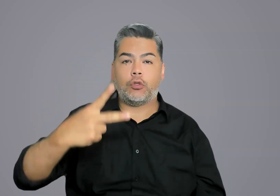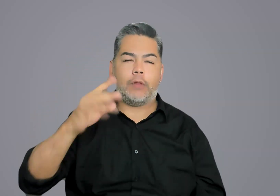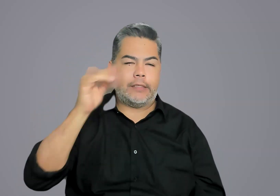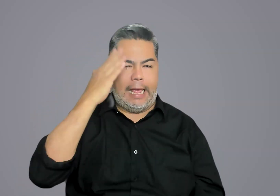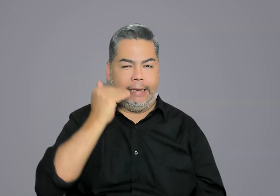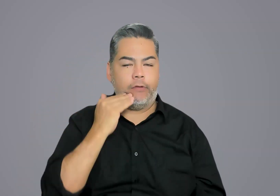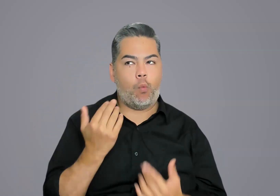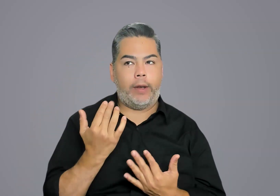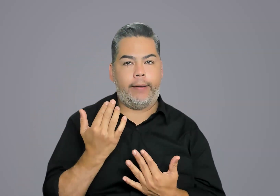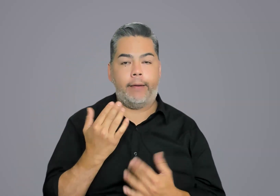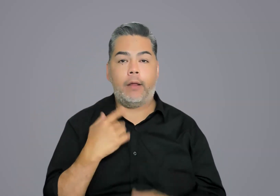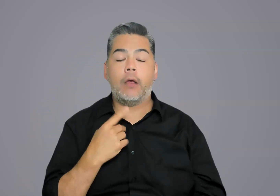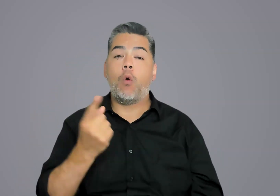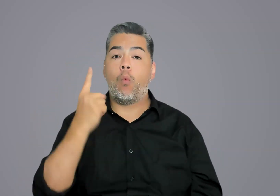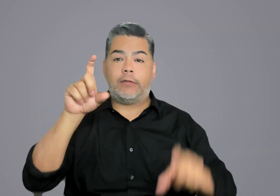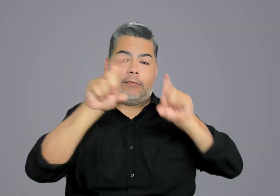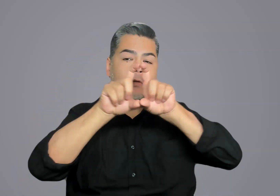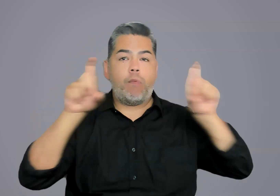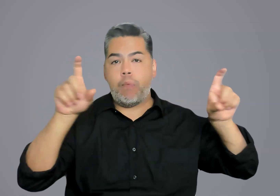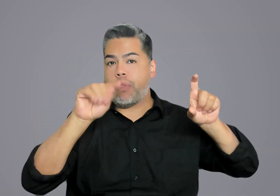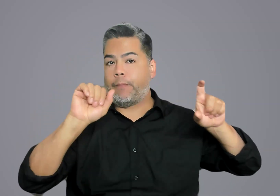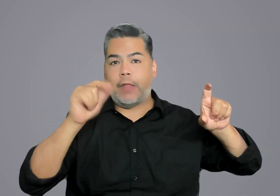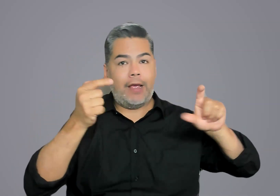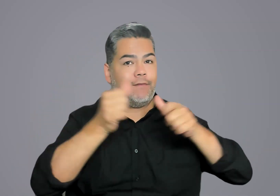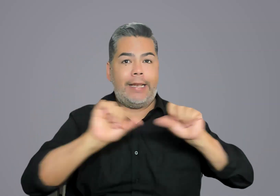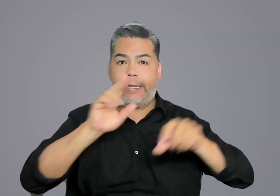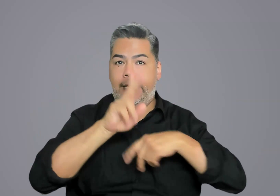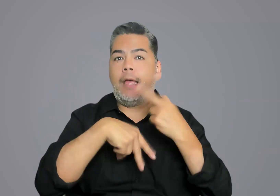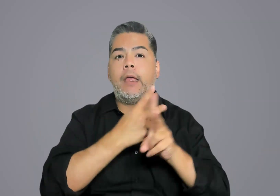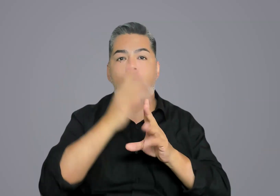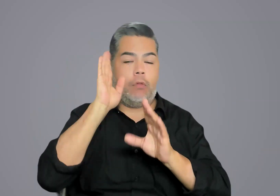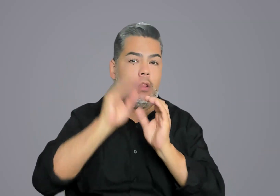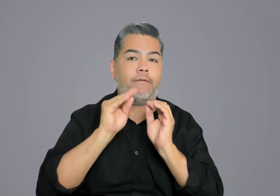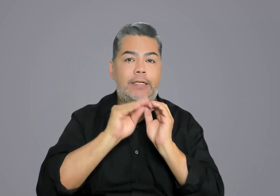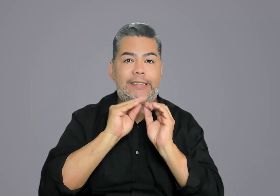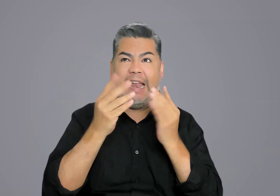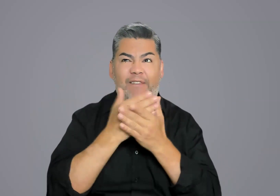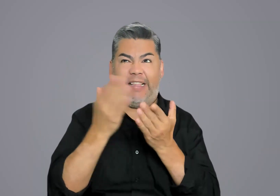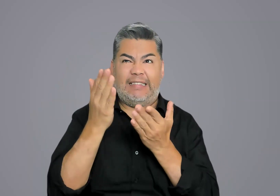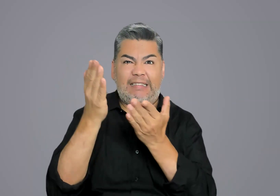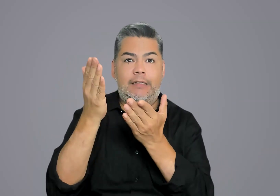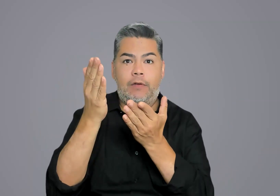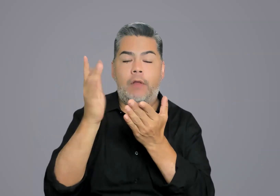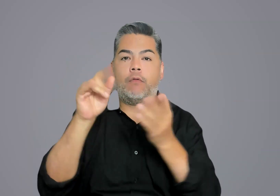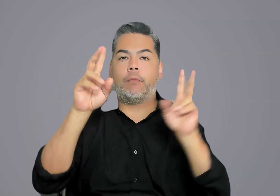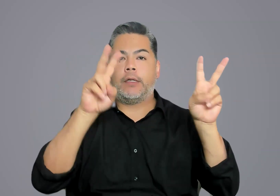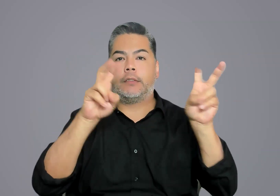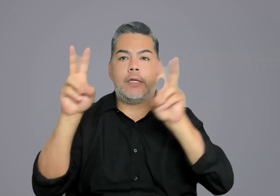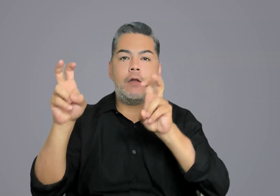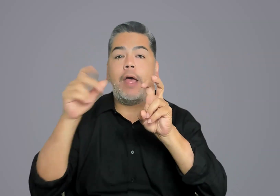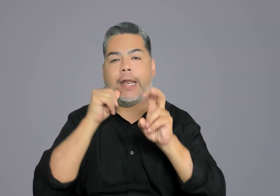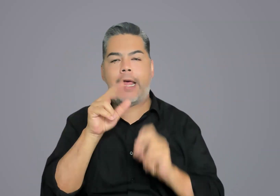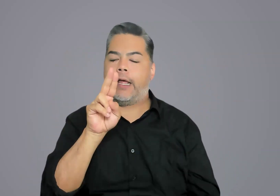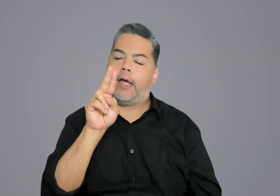but a heading tag of any kind will fix that, and whatever its contents are, that will be the title instead of that